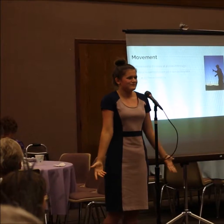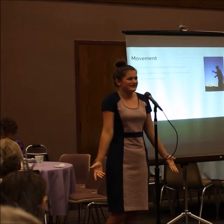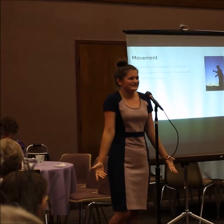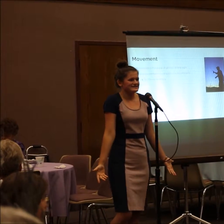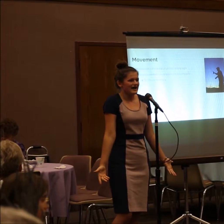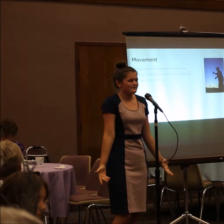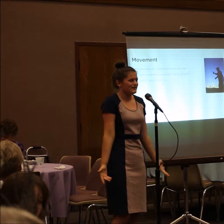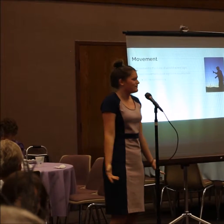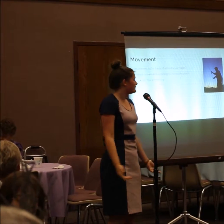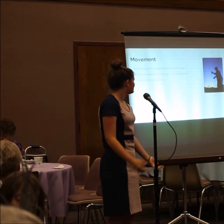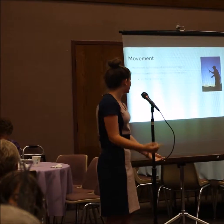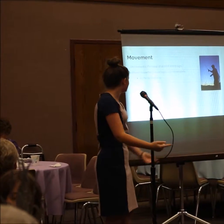complete the sign without movement.